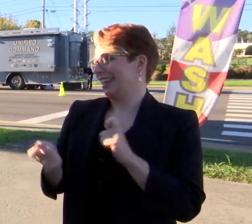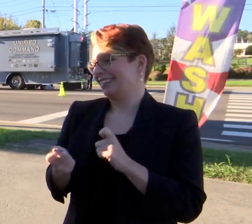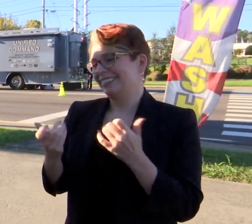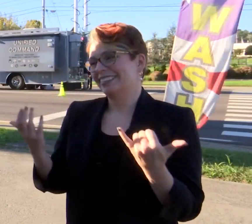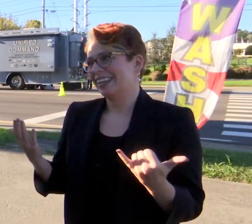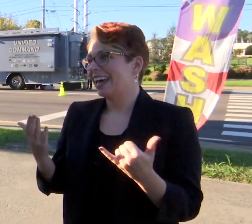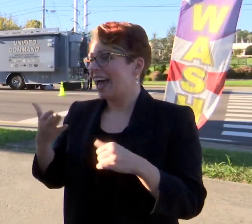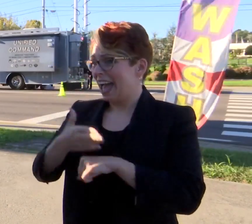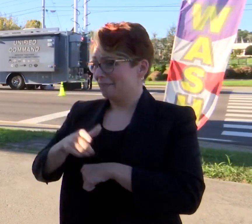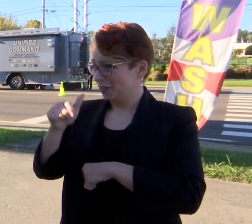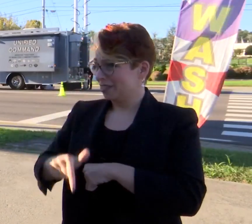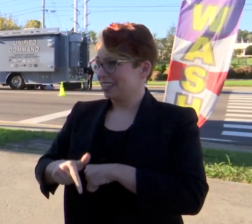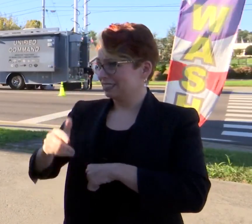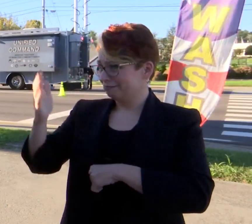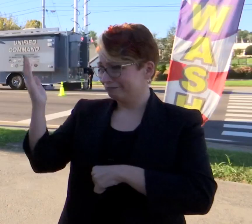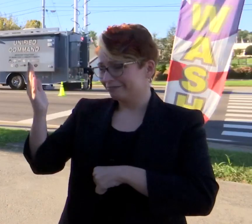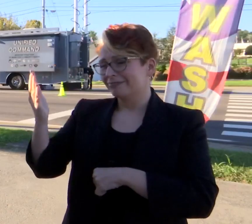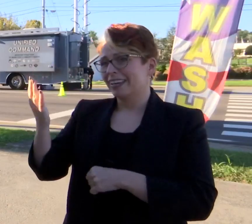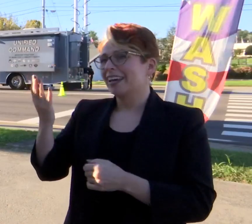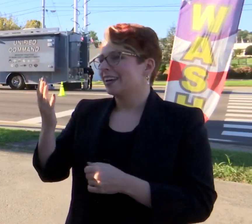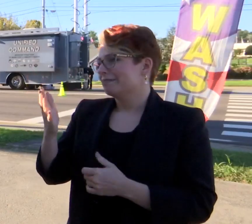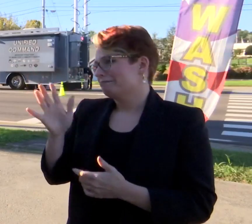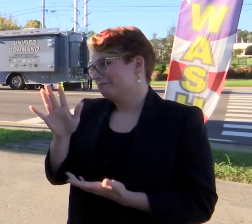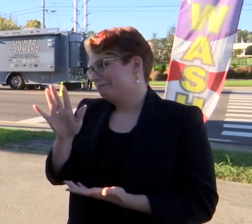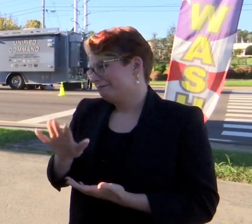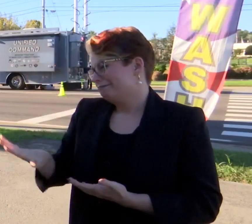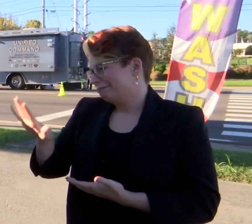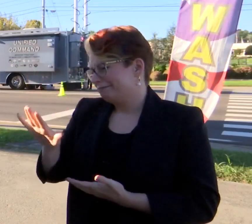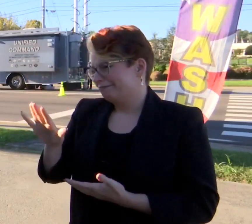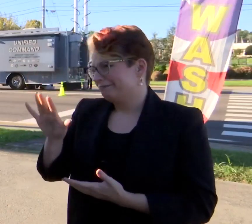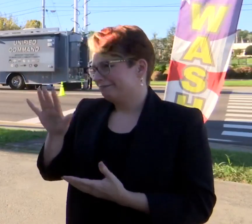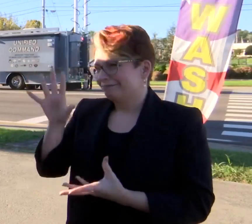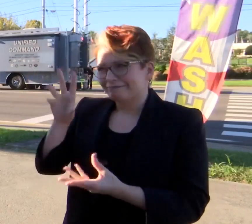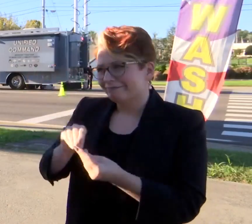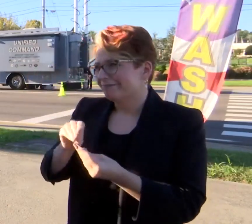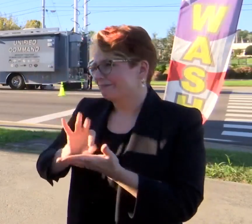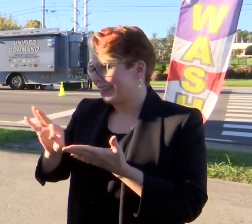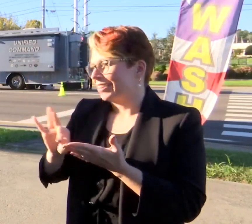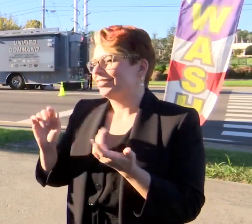items were removed from the box. Appreciate you all. Thank you so much. Thank you.